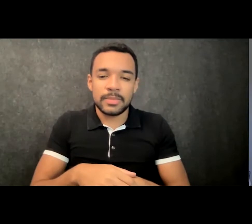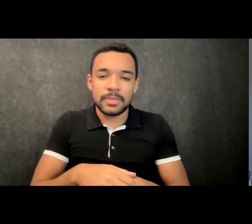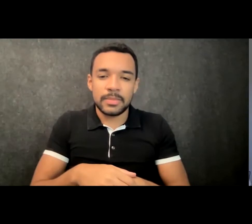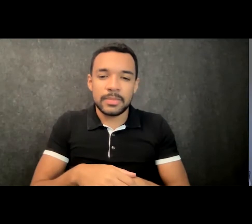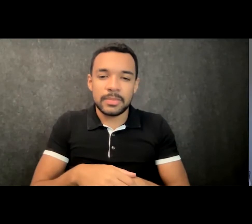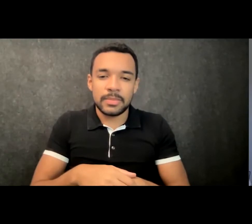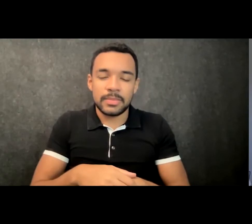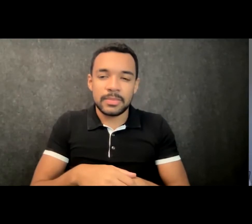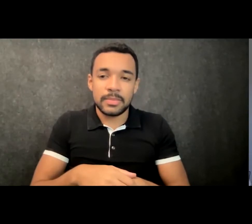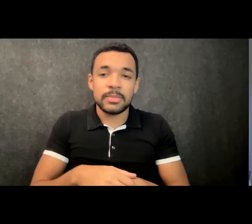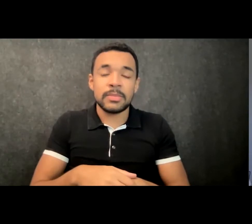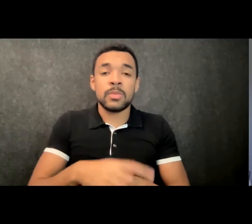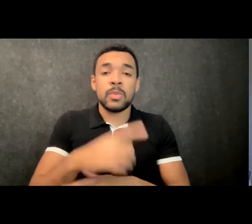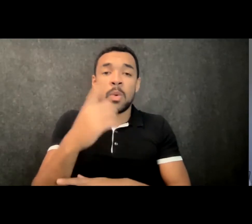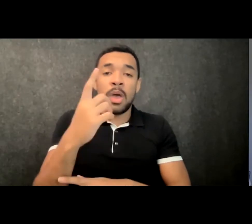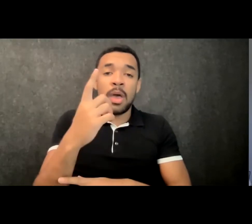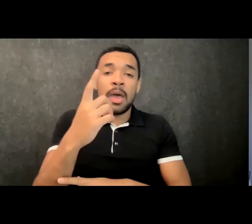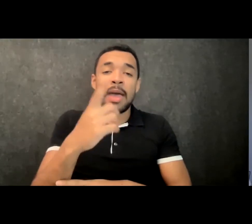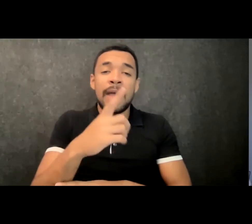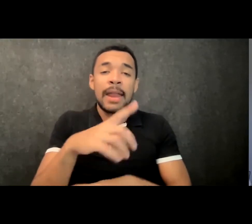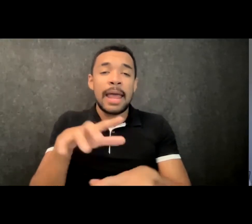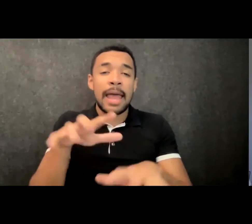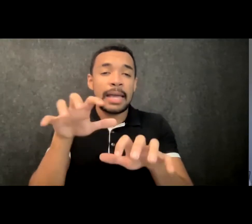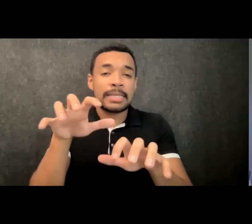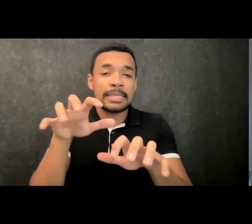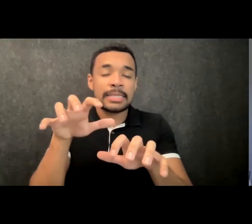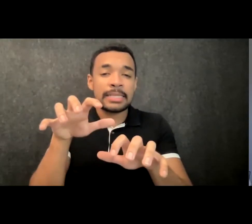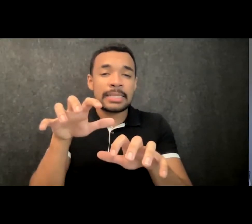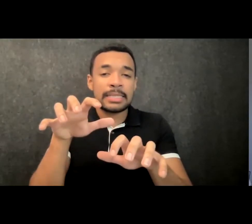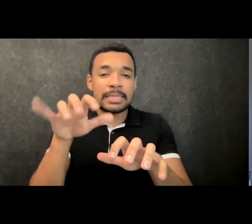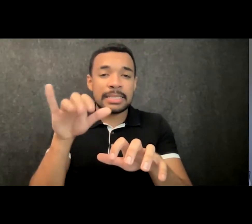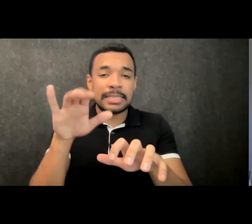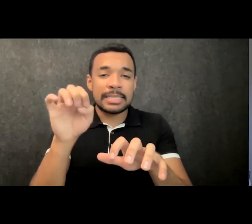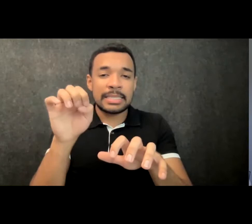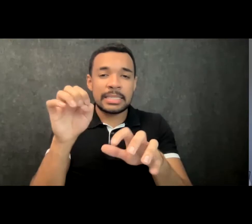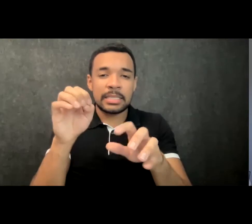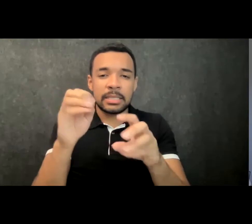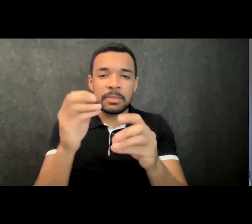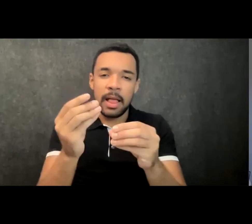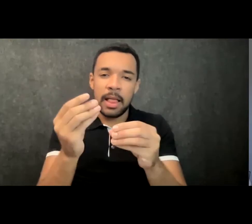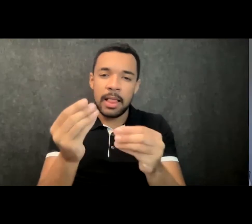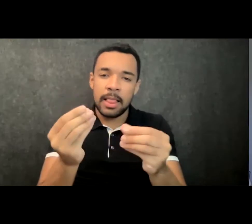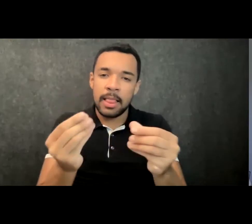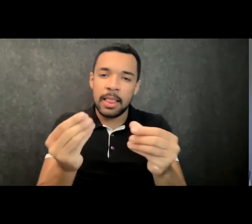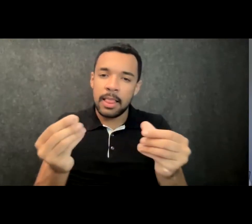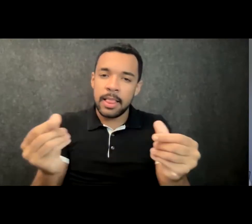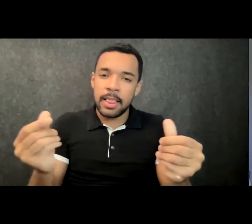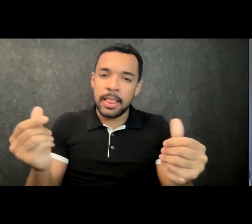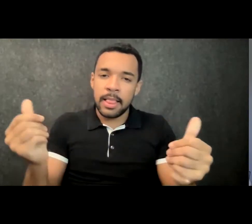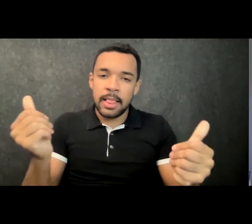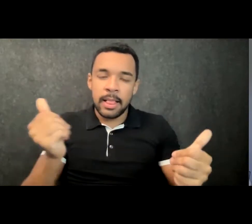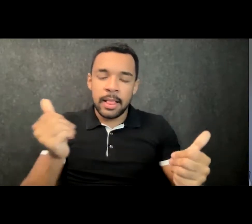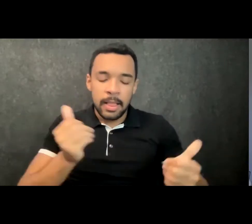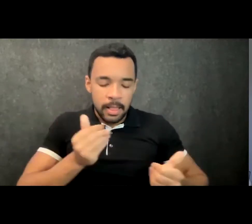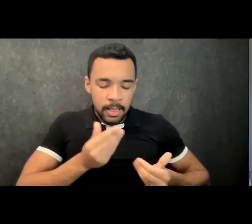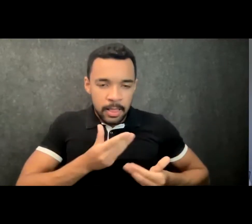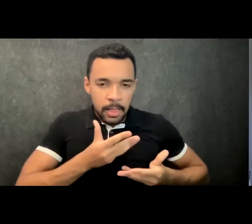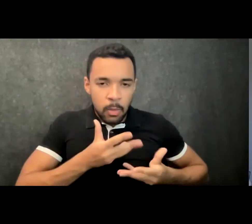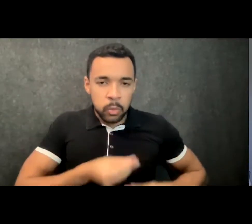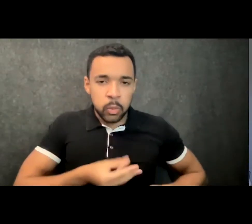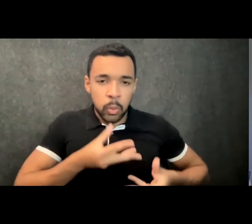Icicle melt, slow drip first, thaw out heart.